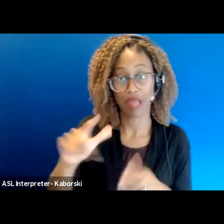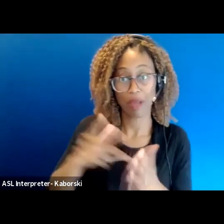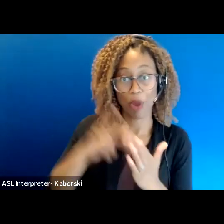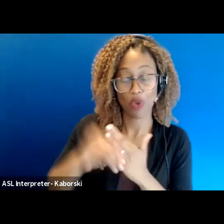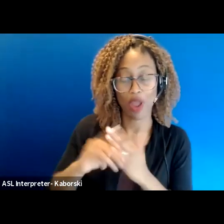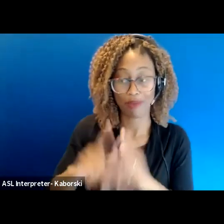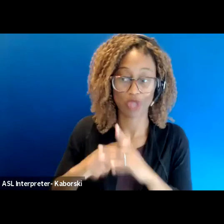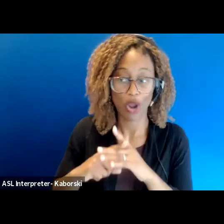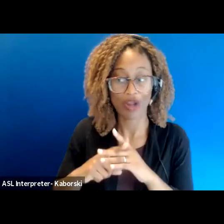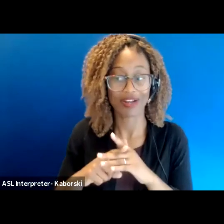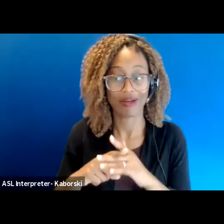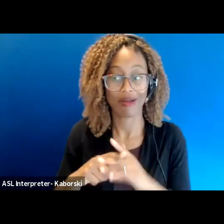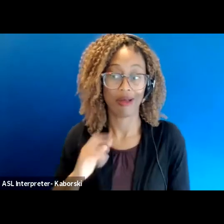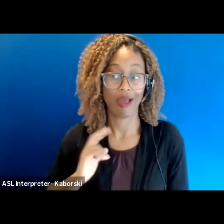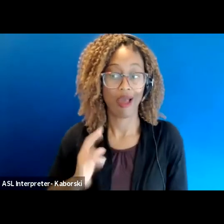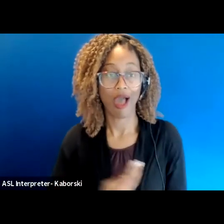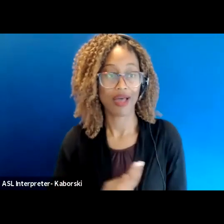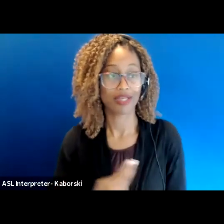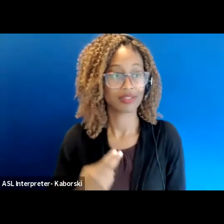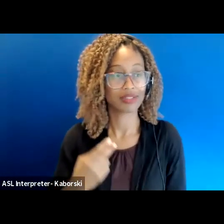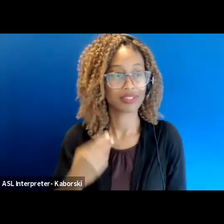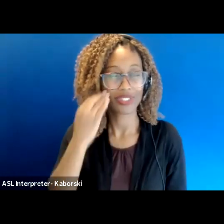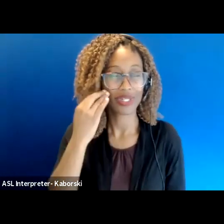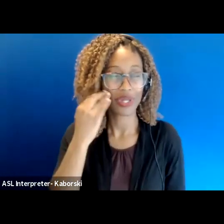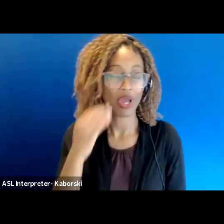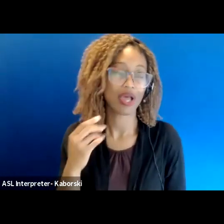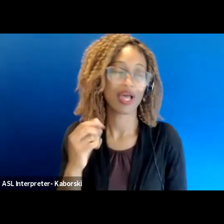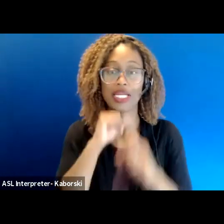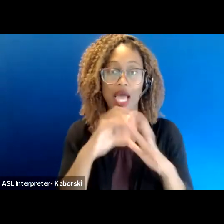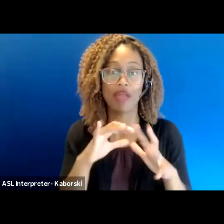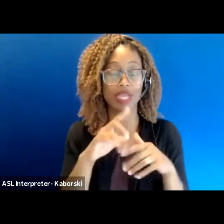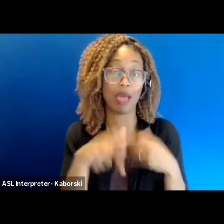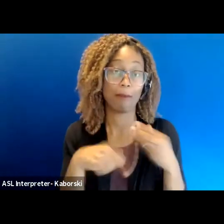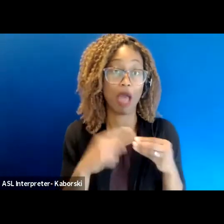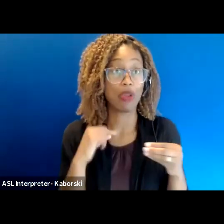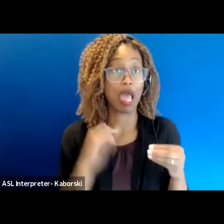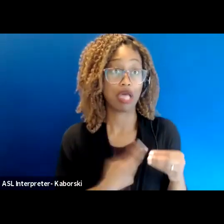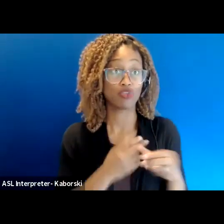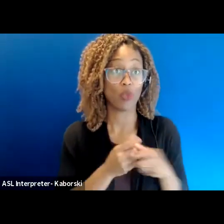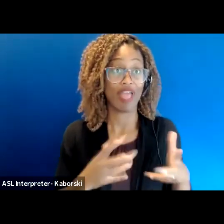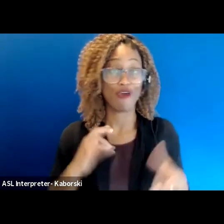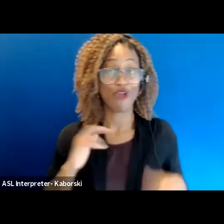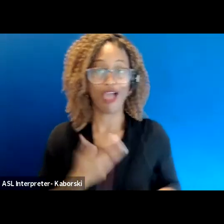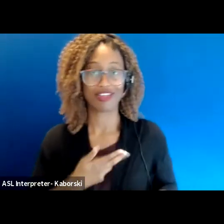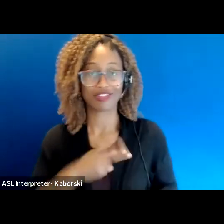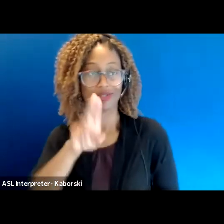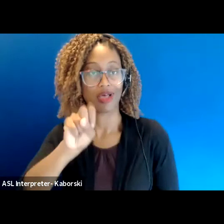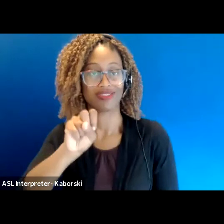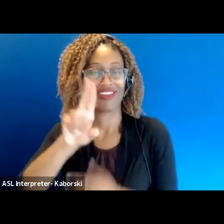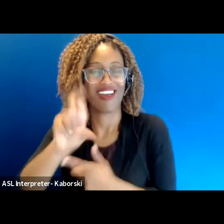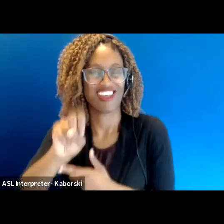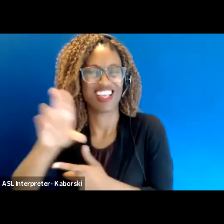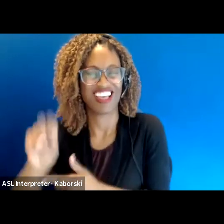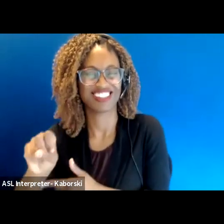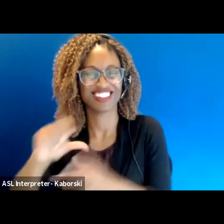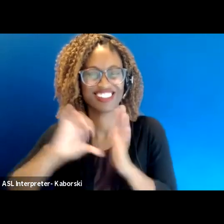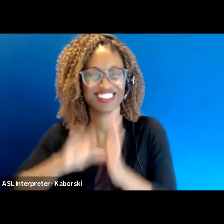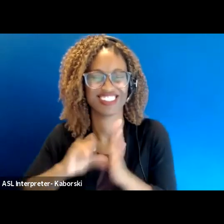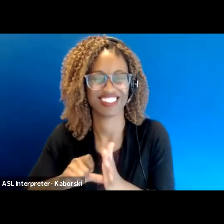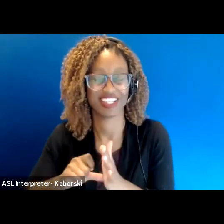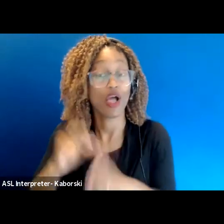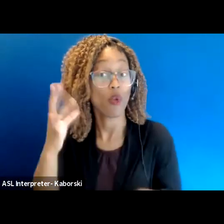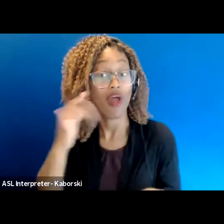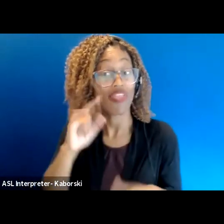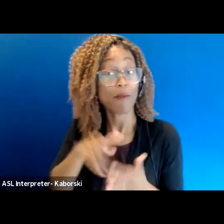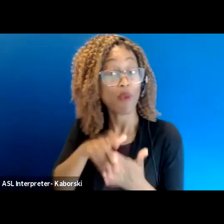called called Nothing About Us Without Us. In that particular program, it's once